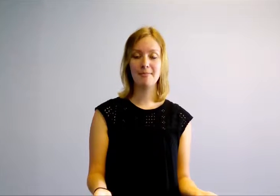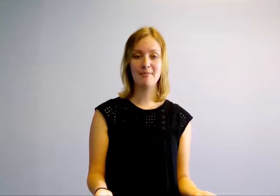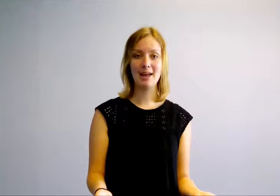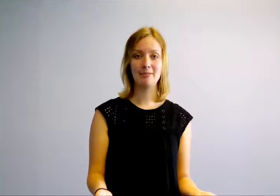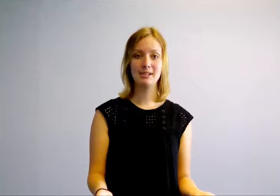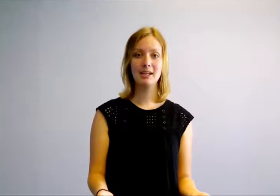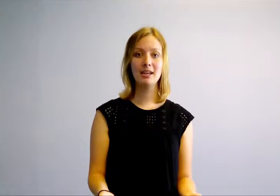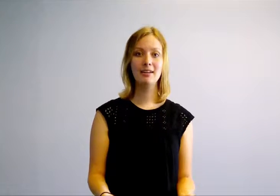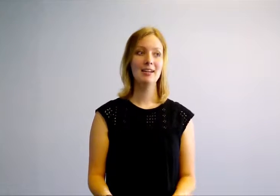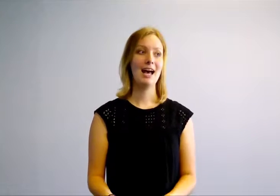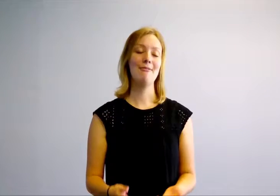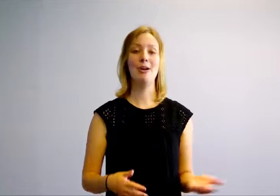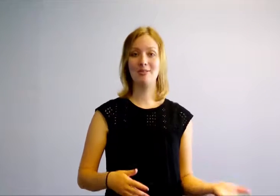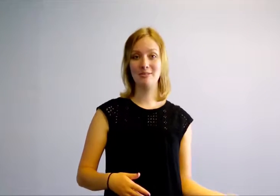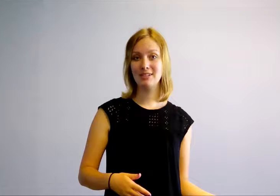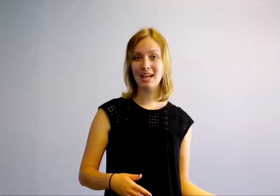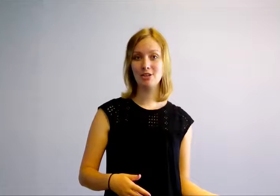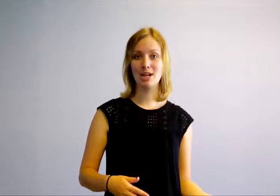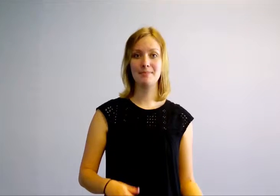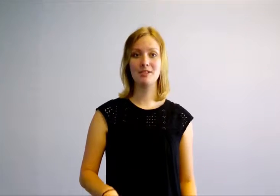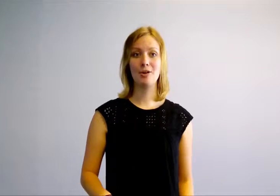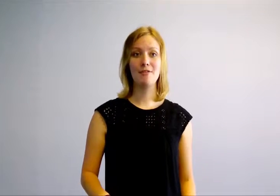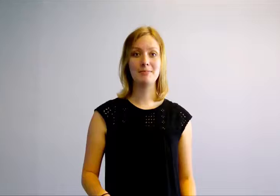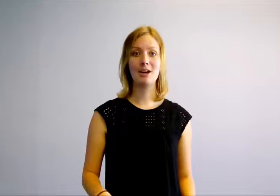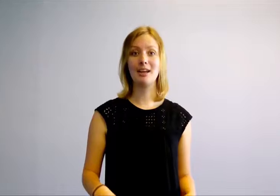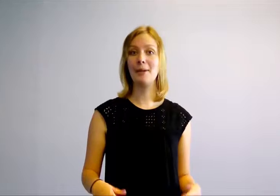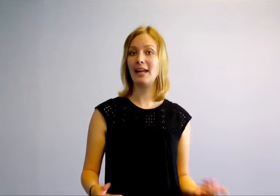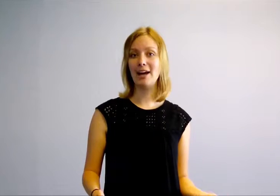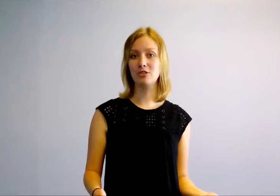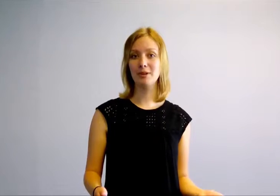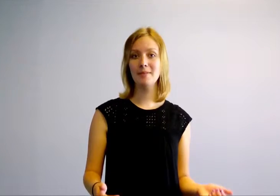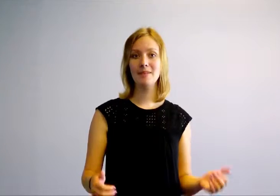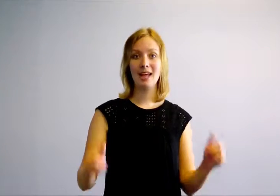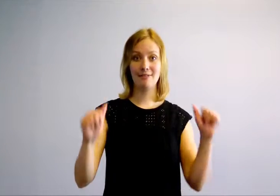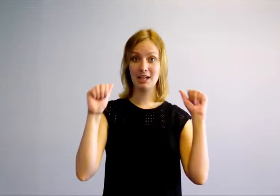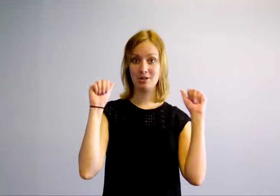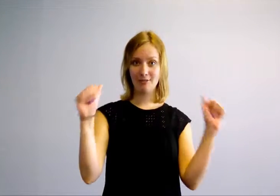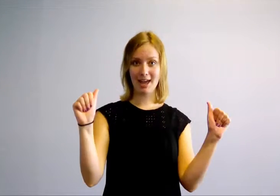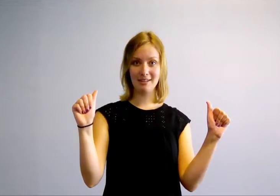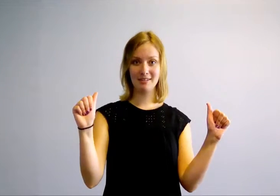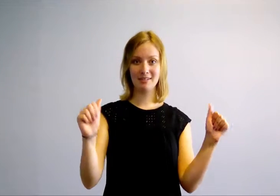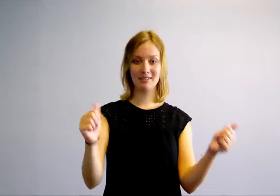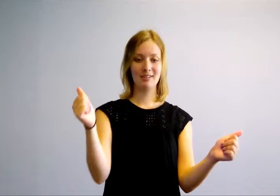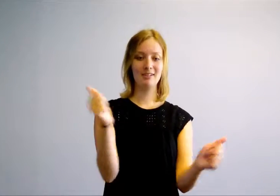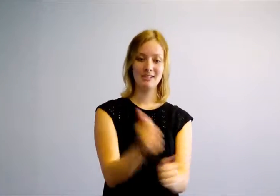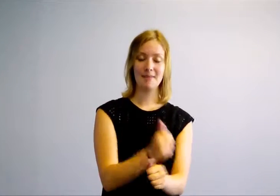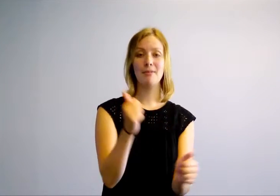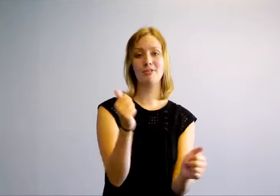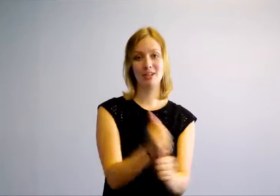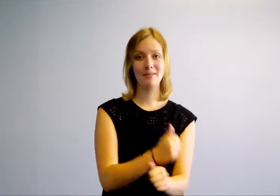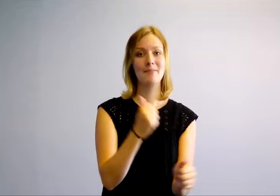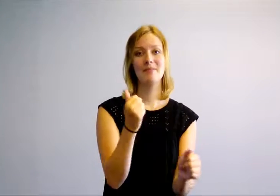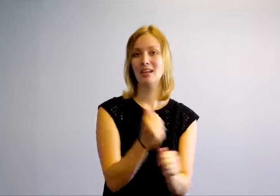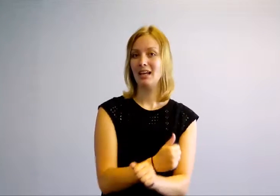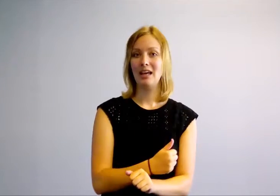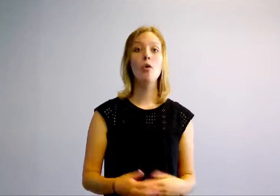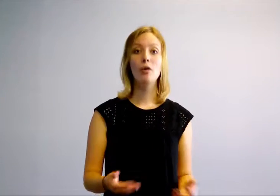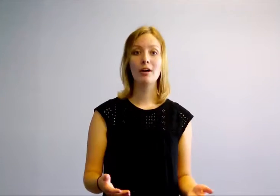type of math we're studying, I would also use hand shapes. So if I'm talking about algebra, I'm going to take two A's, same motion.